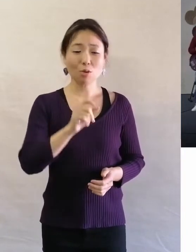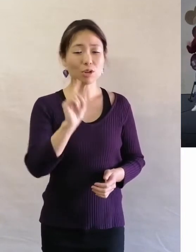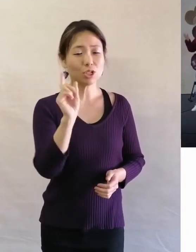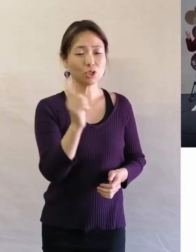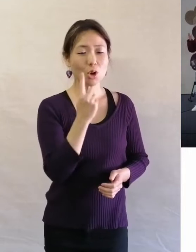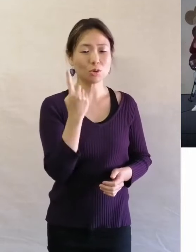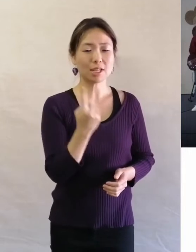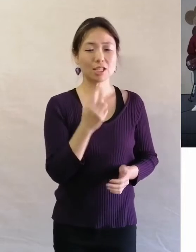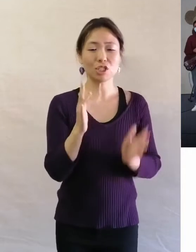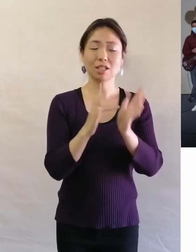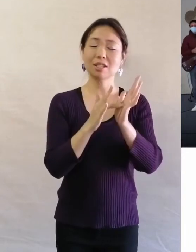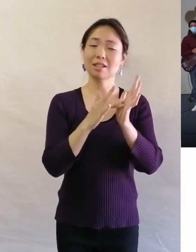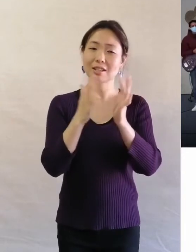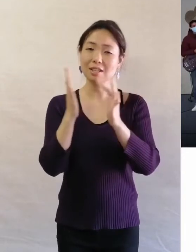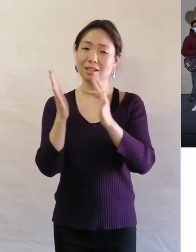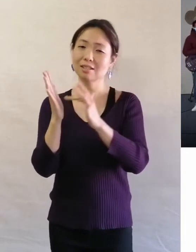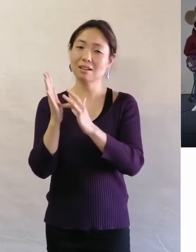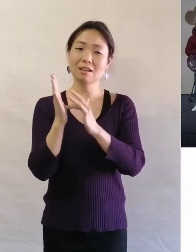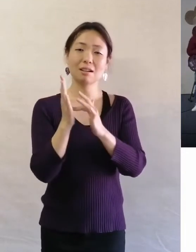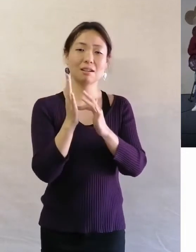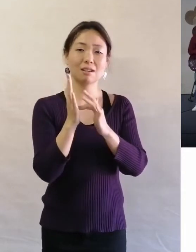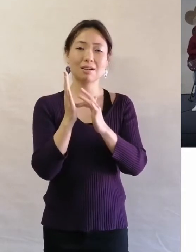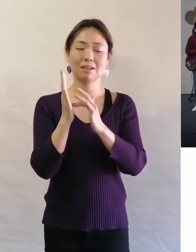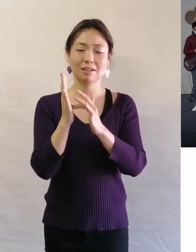glorified. There is only